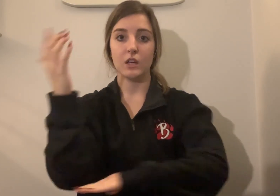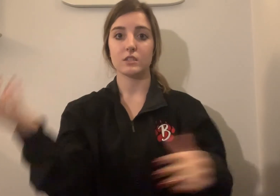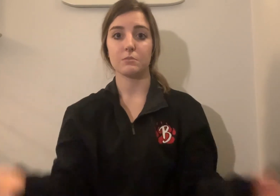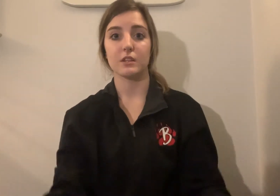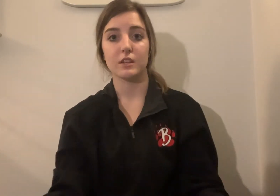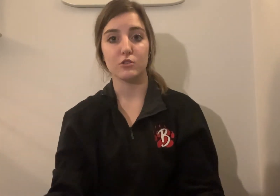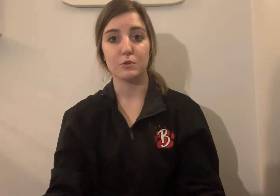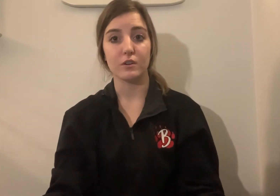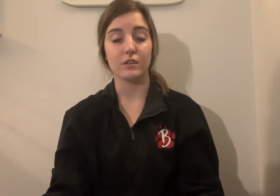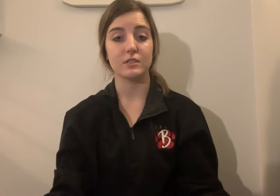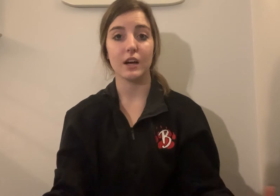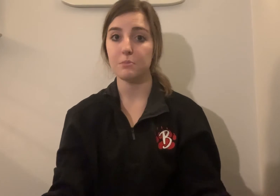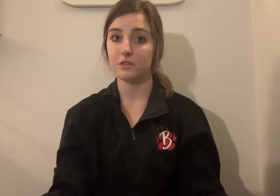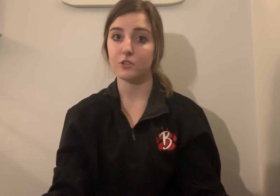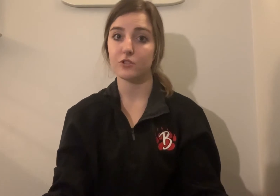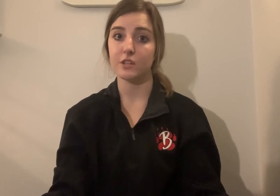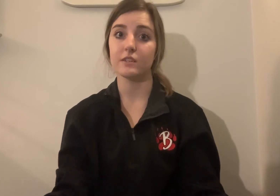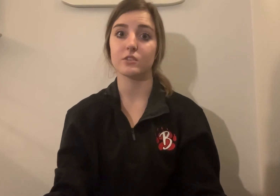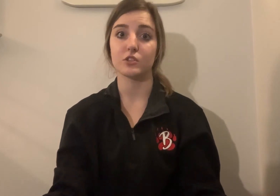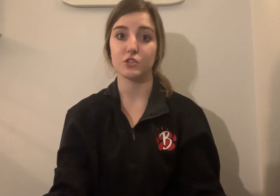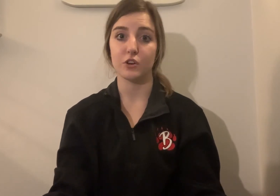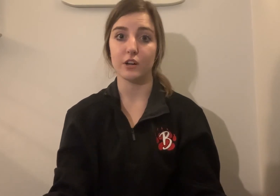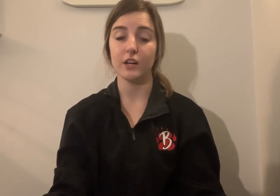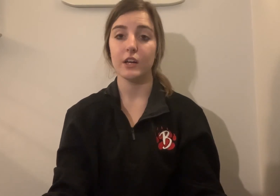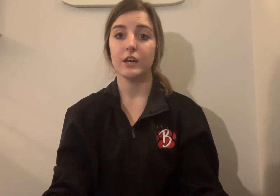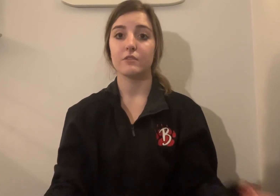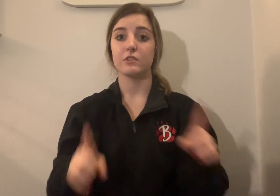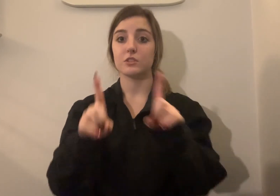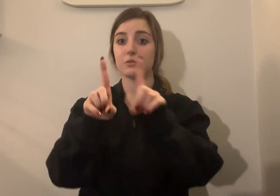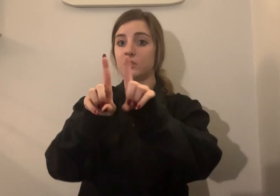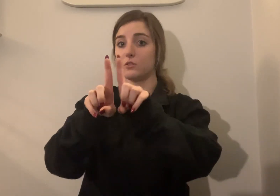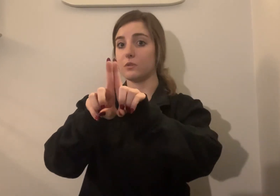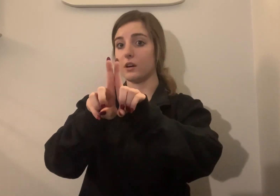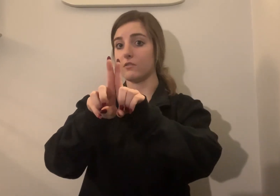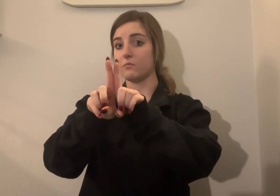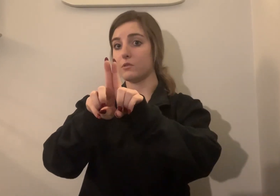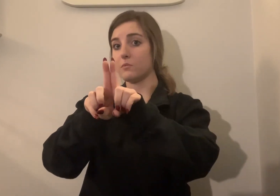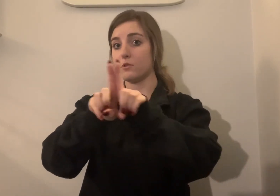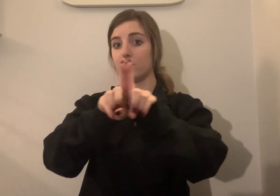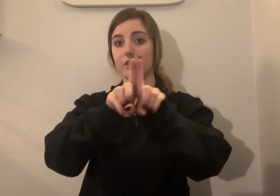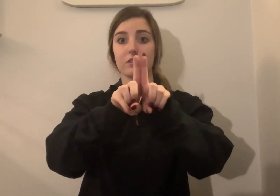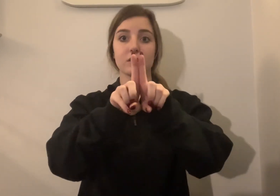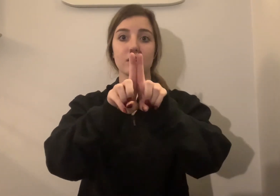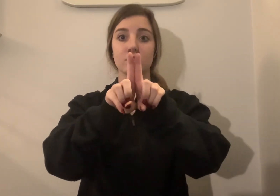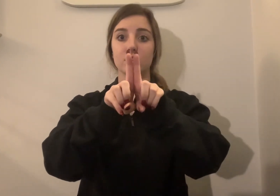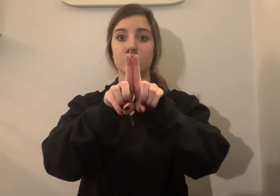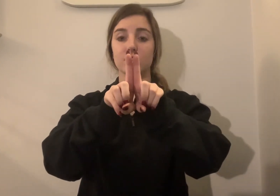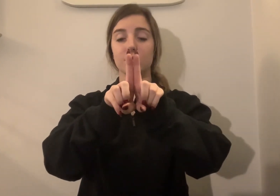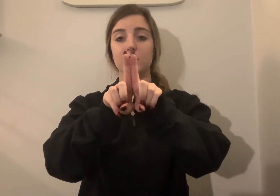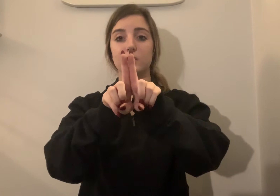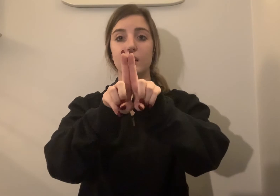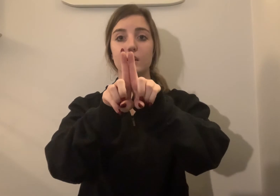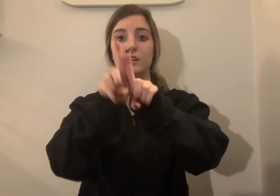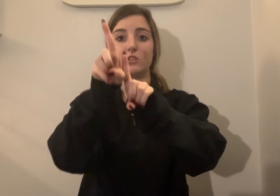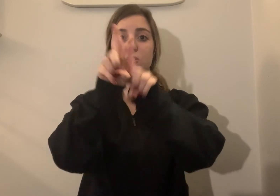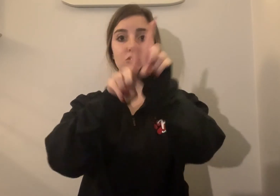Something that you put on top of the tree is a star. For this one, you have both your pointer fingers kind of touching side by side, and you just shoot them